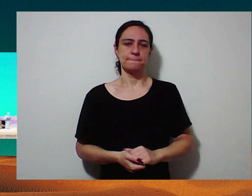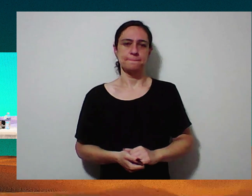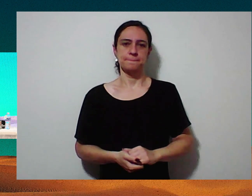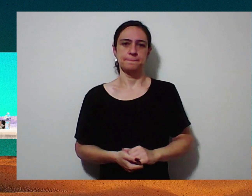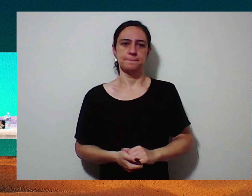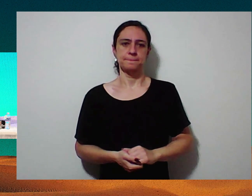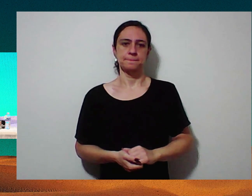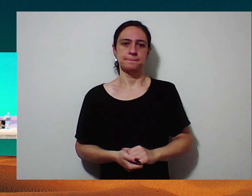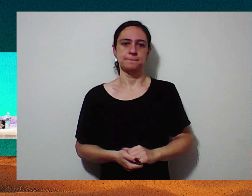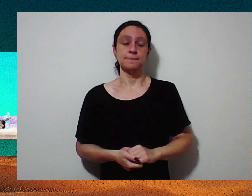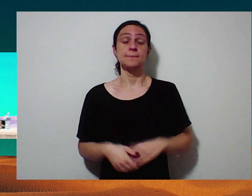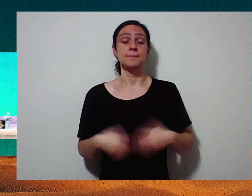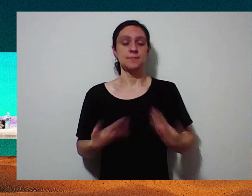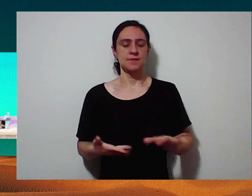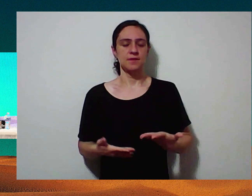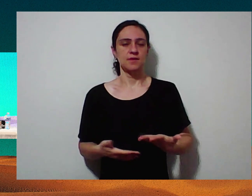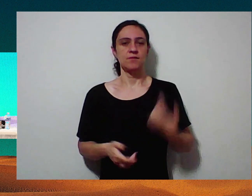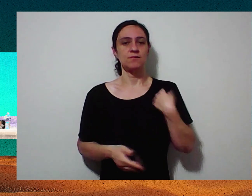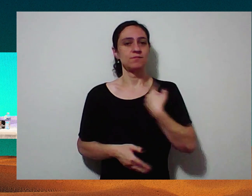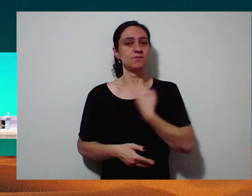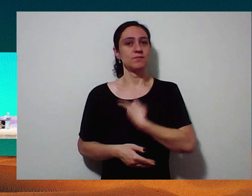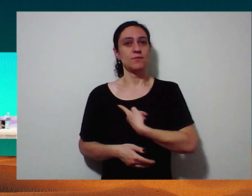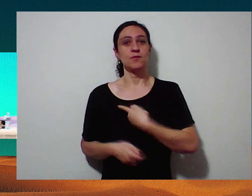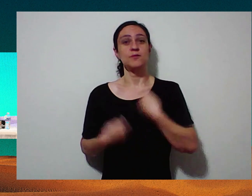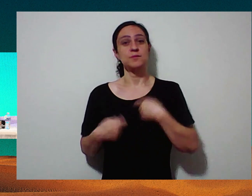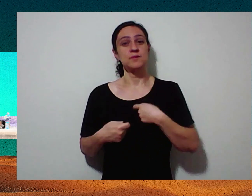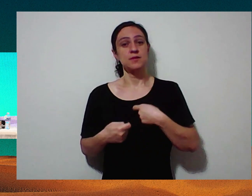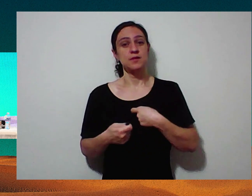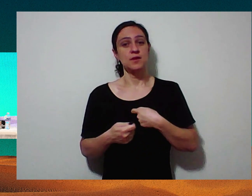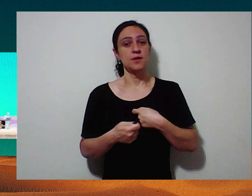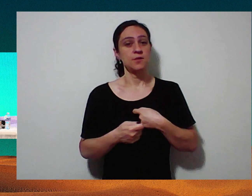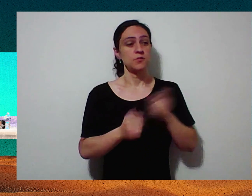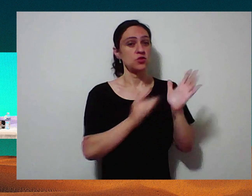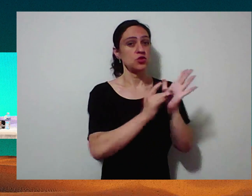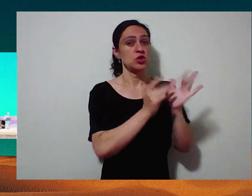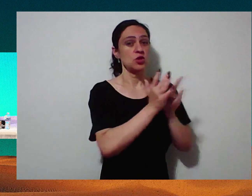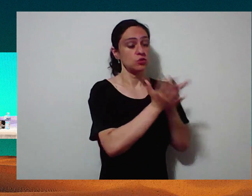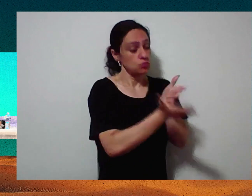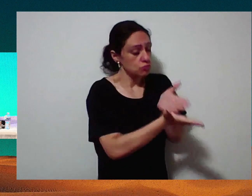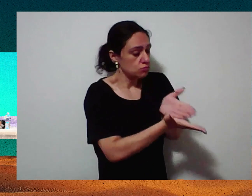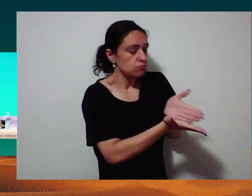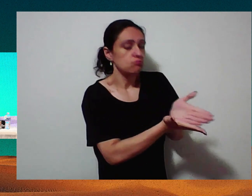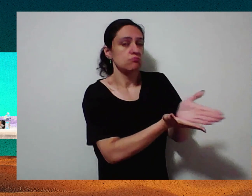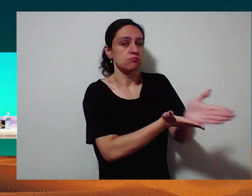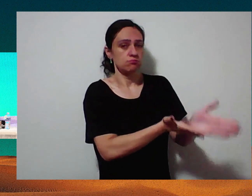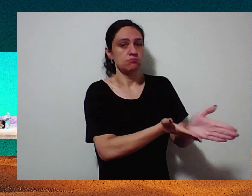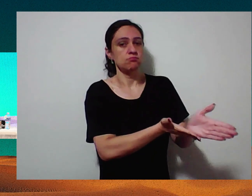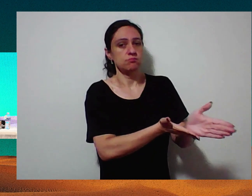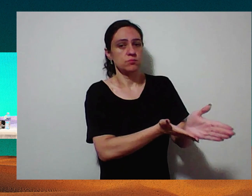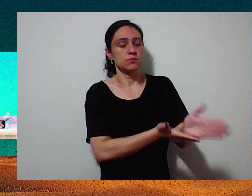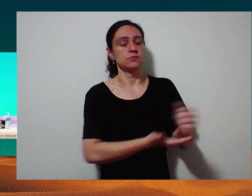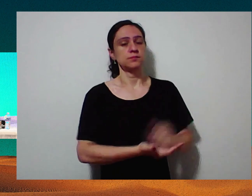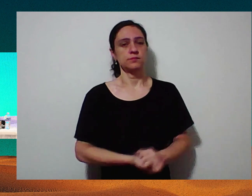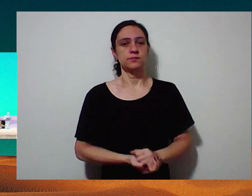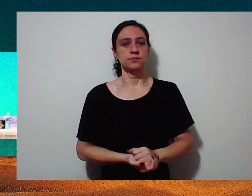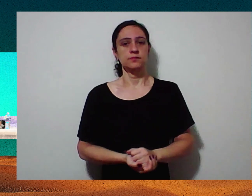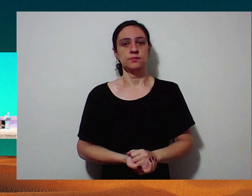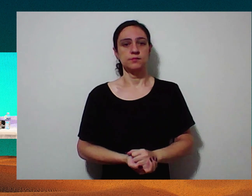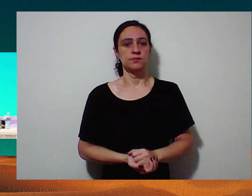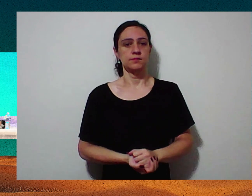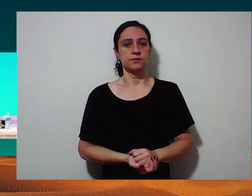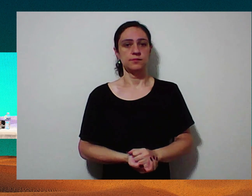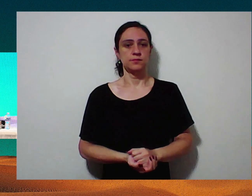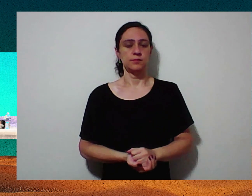irmãos, vamos tomar o caminho de Jesus. That's why, saints, let's take the path of Jesus. Ele tomou o caminho de Jesus. Olha só, não terminei